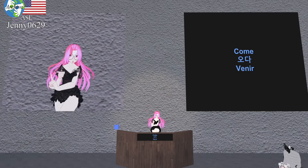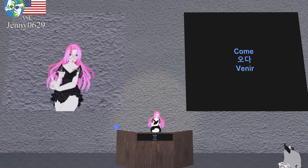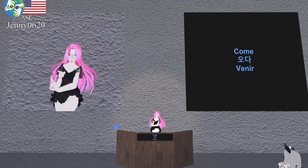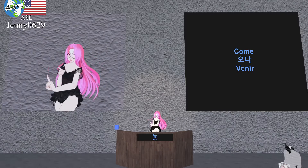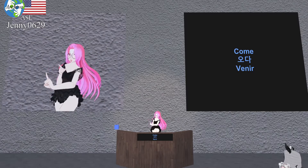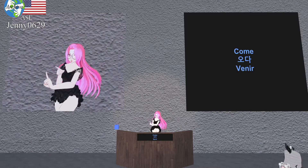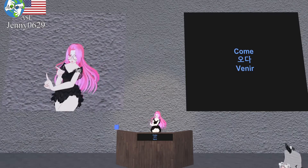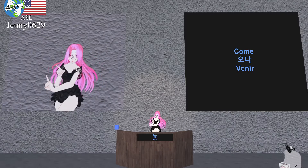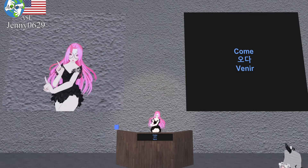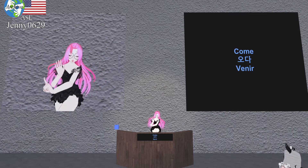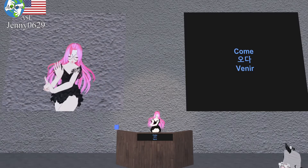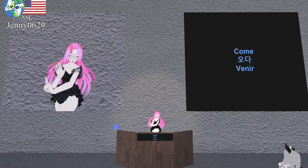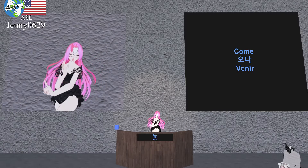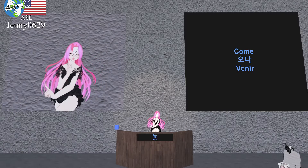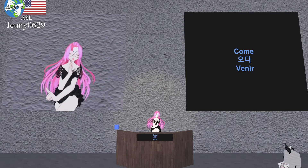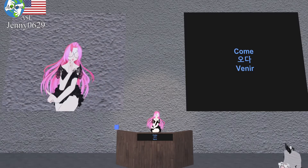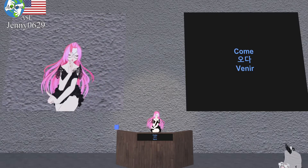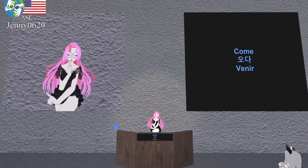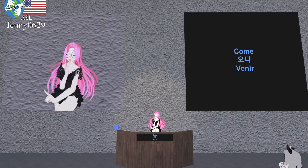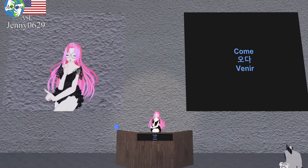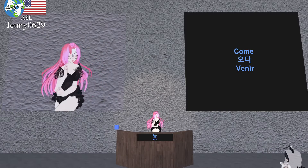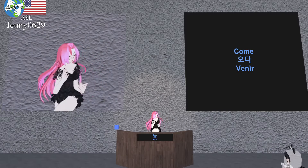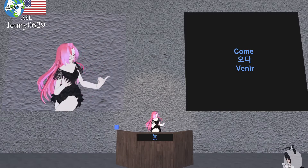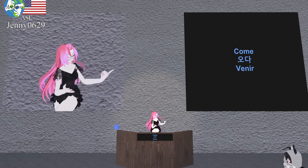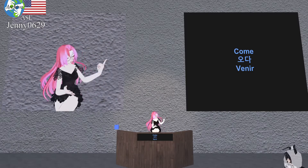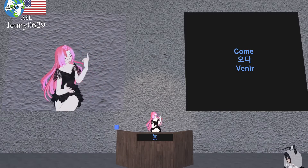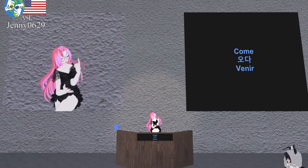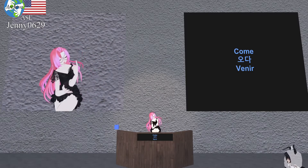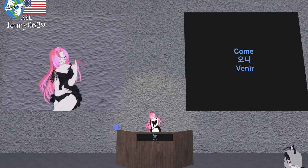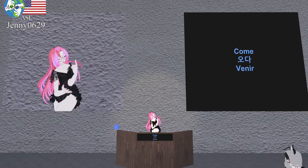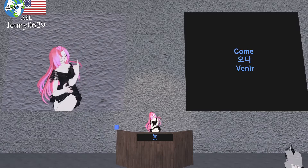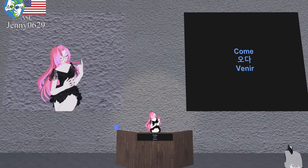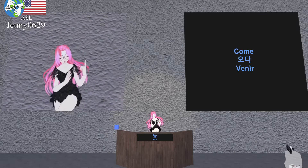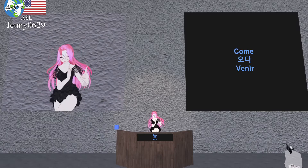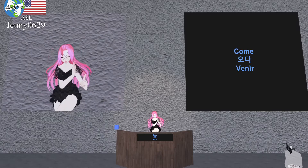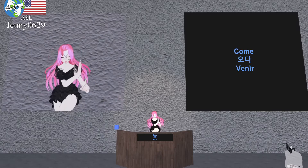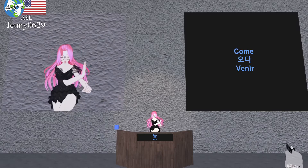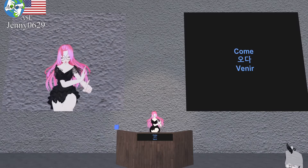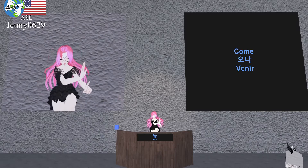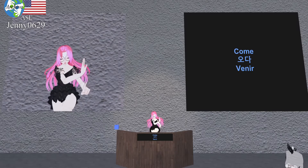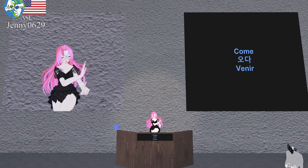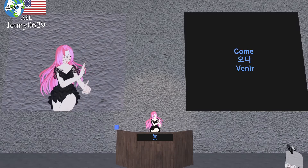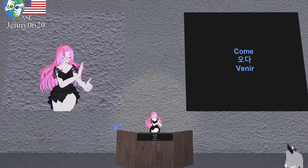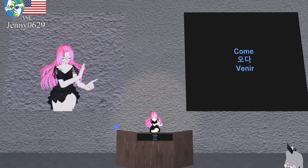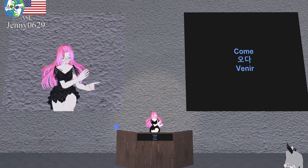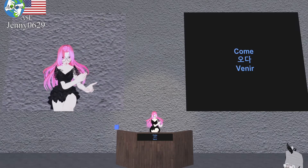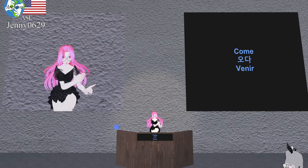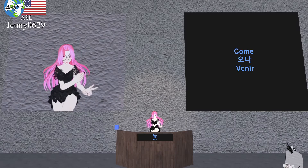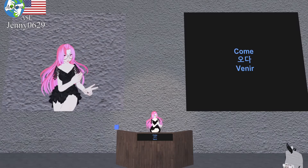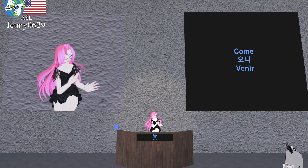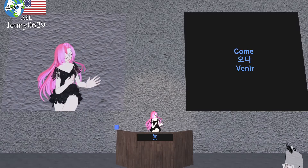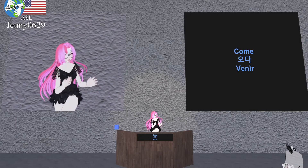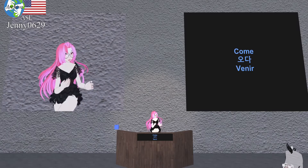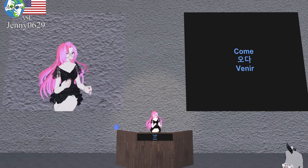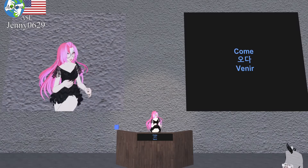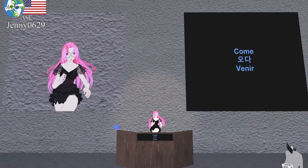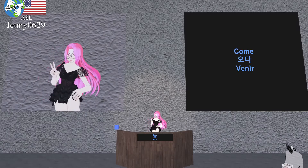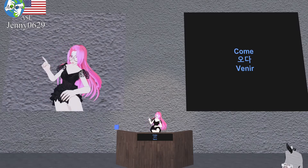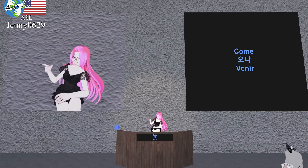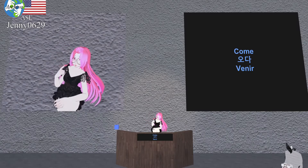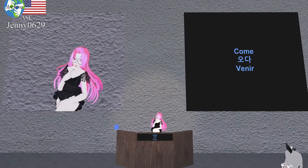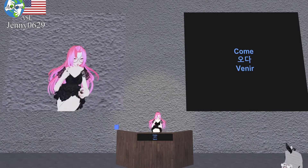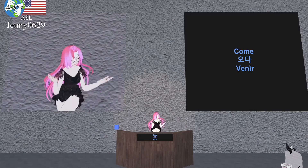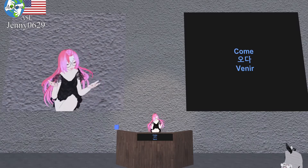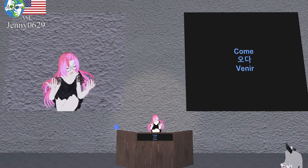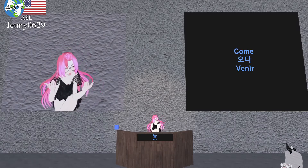is Crow's mom. Say his mom came up. And now this area is his mom. So then if I'm